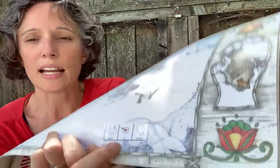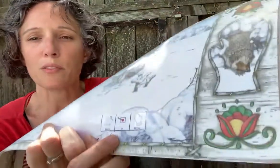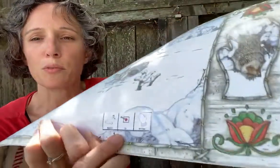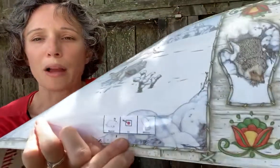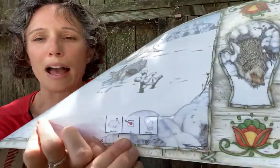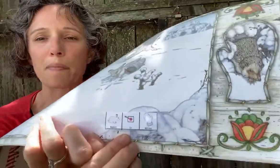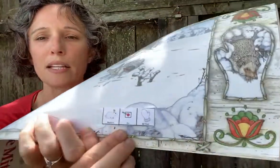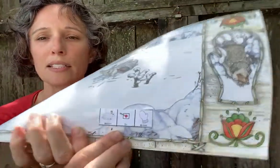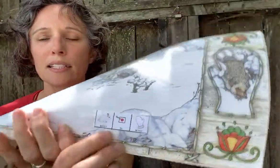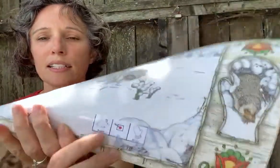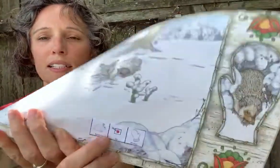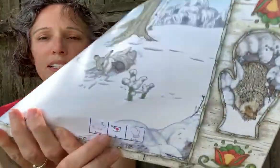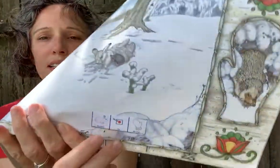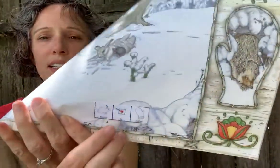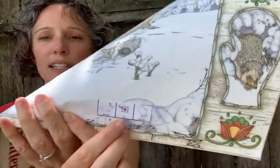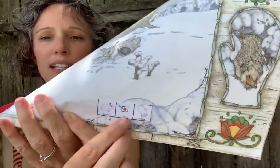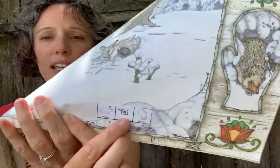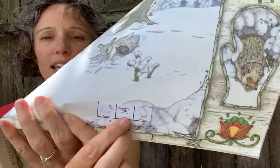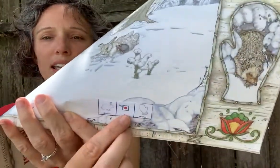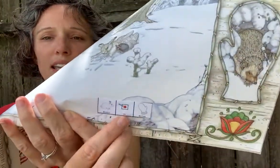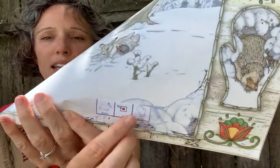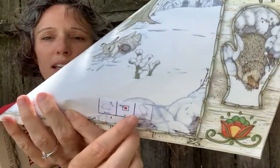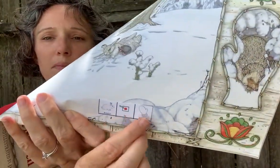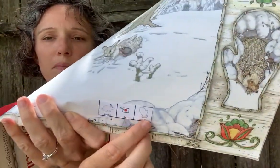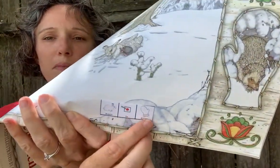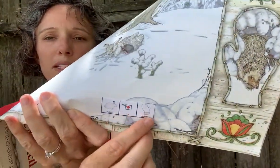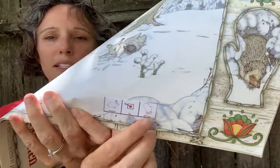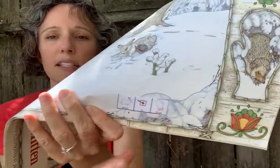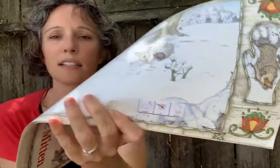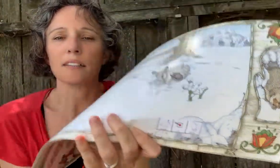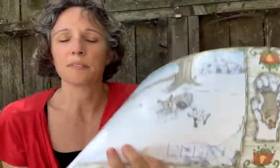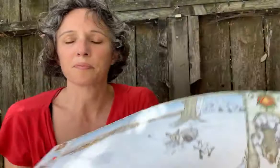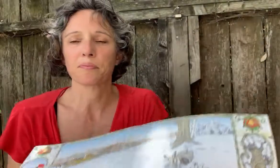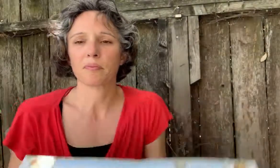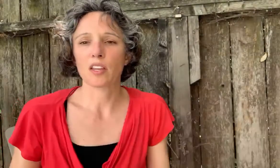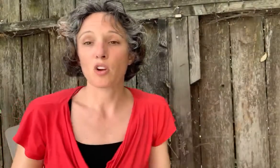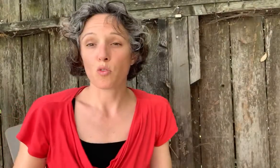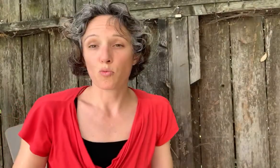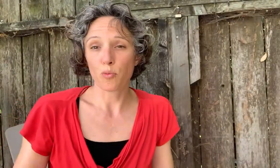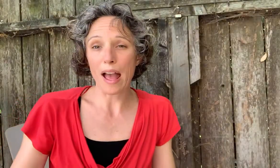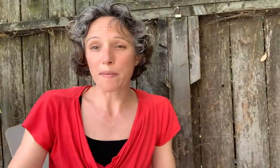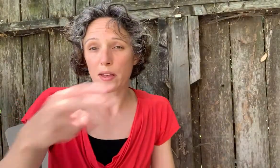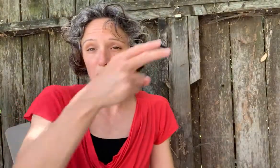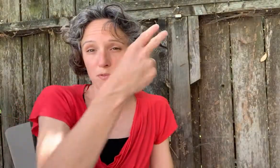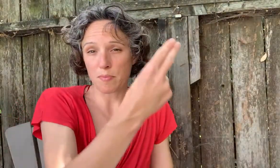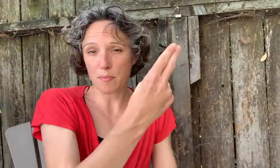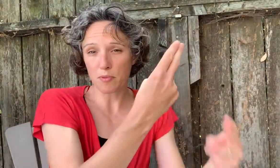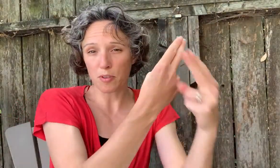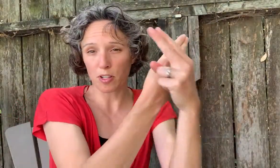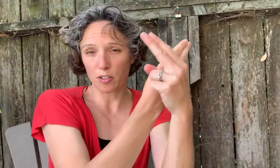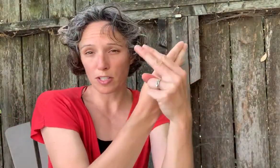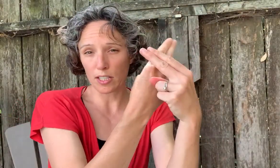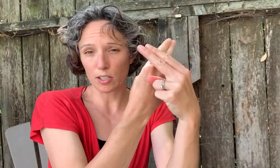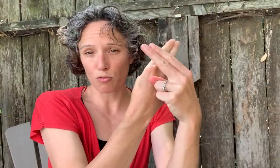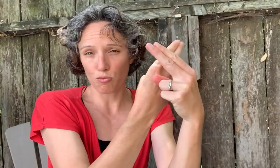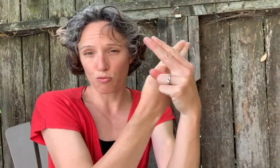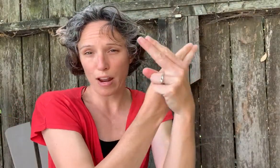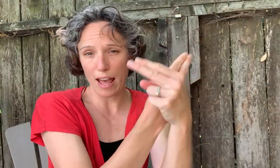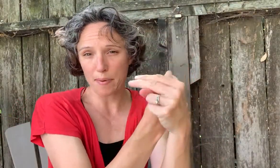sign rabbit in mitten. Rabbit. Remember, we're going to go like this.